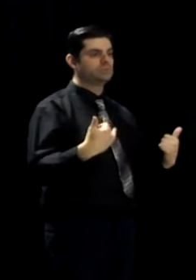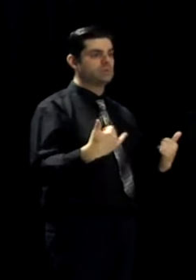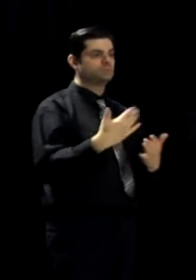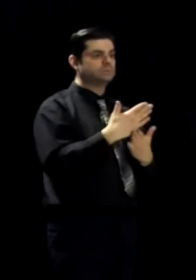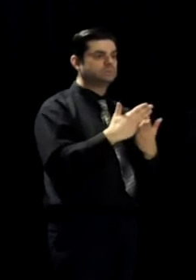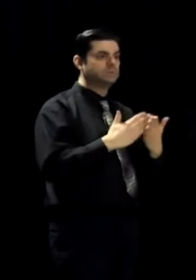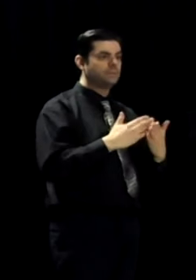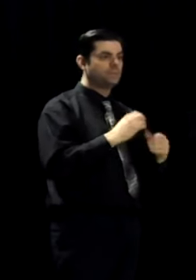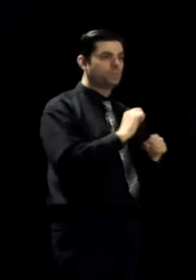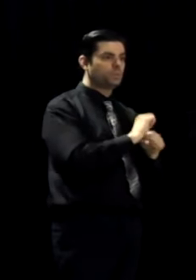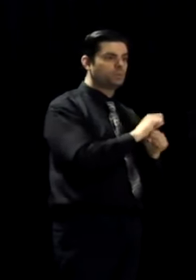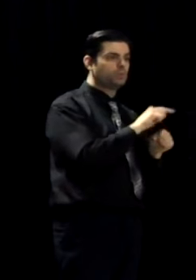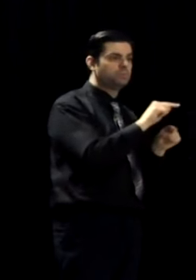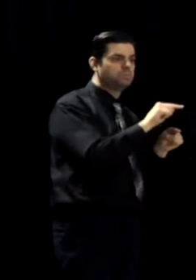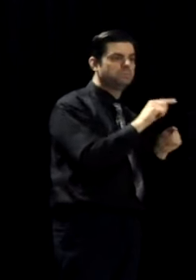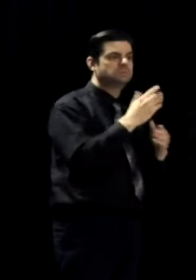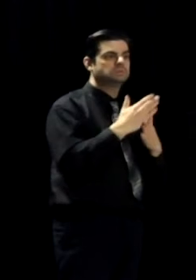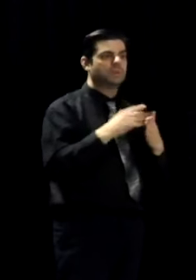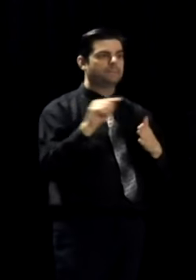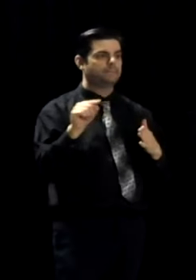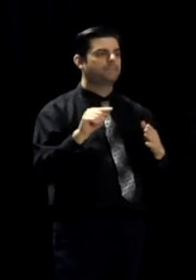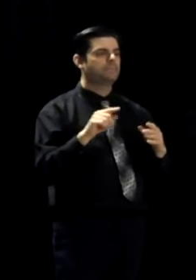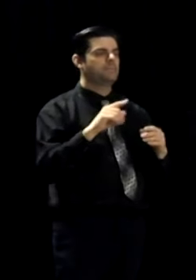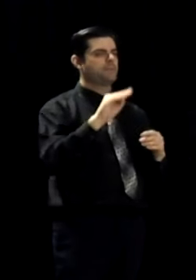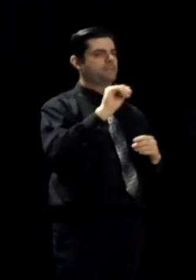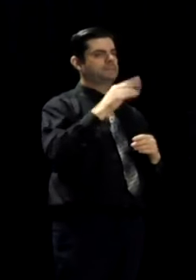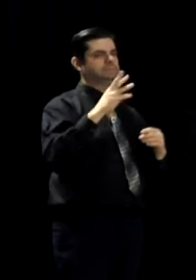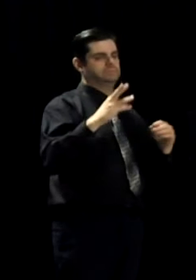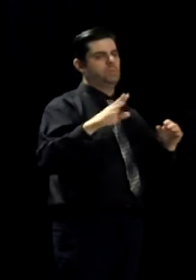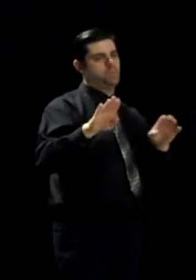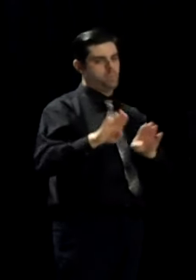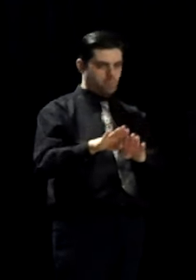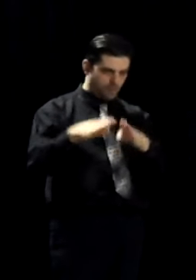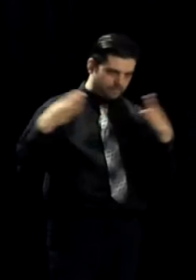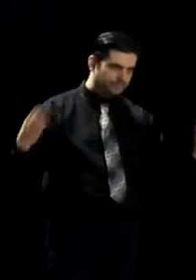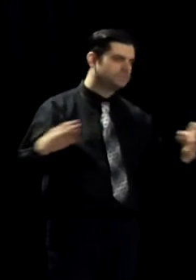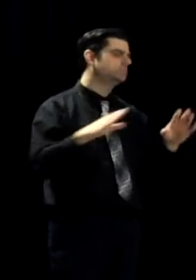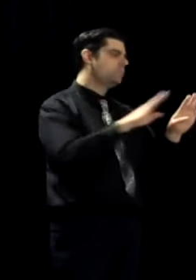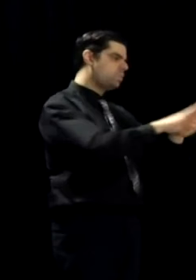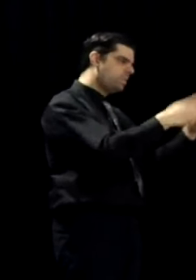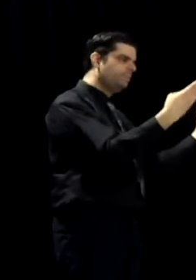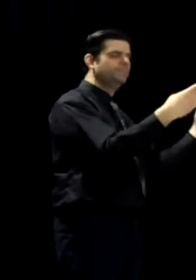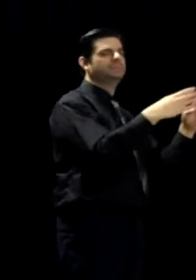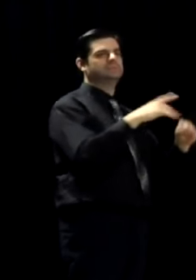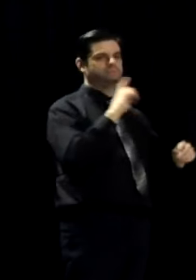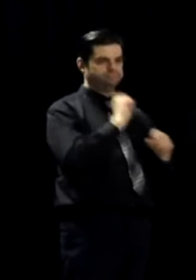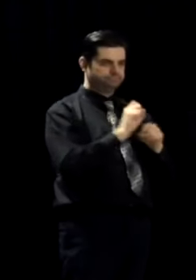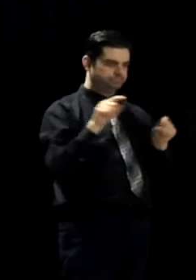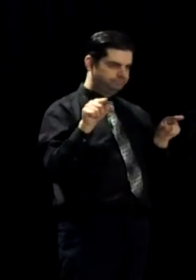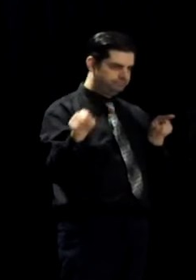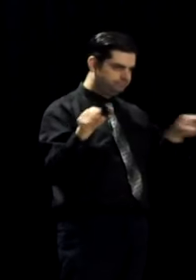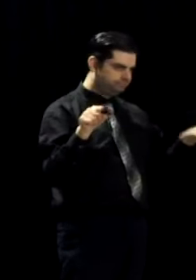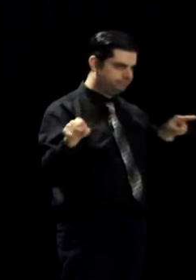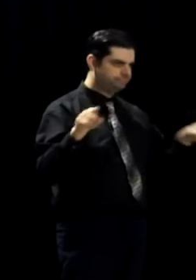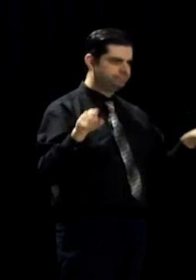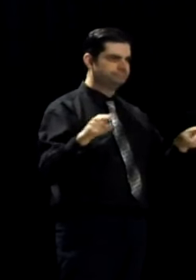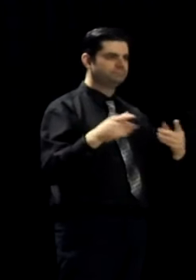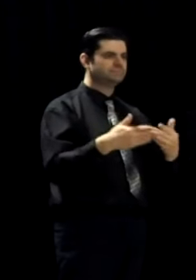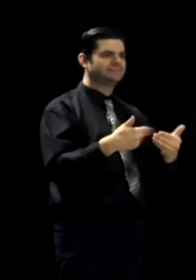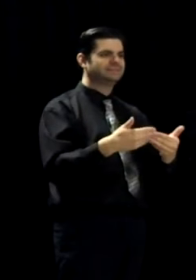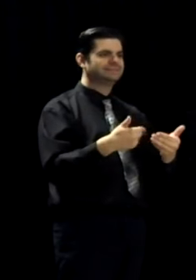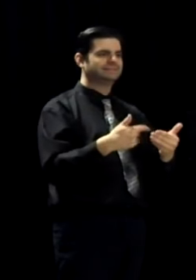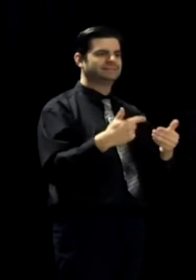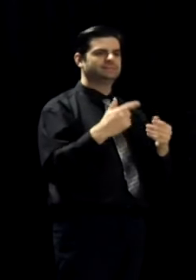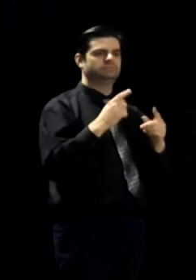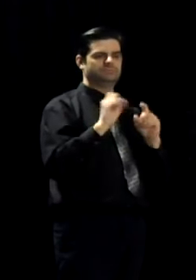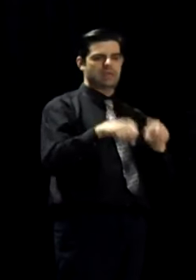brings back, a bunch of people to work and proven areas where you can physically distance. Home